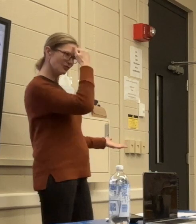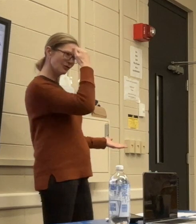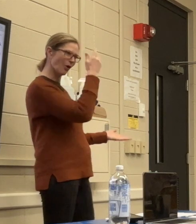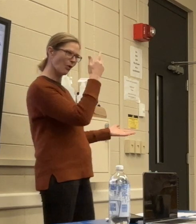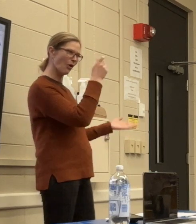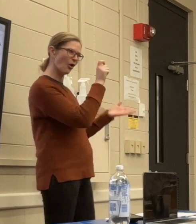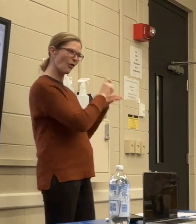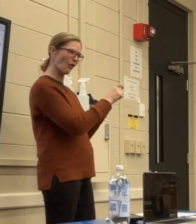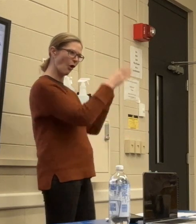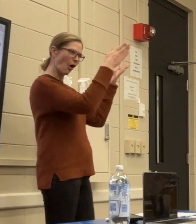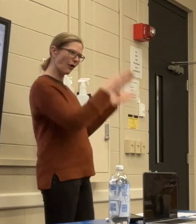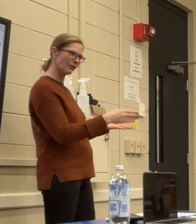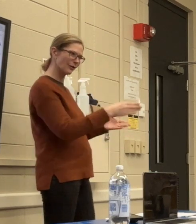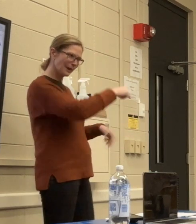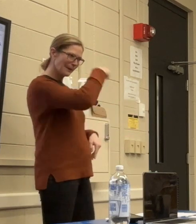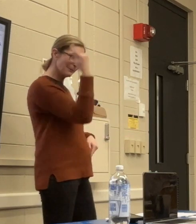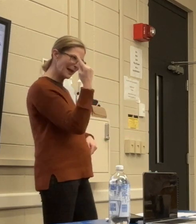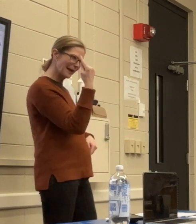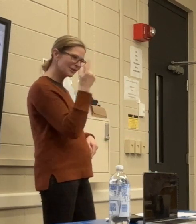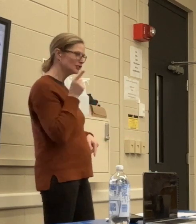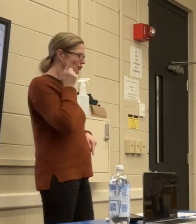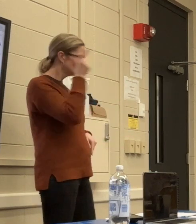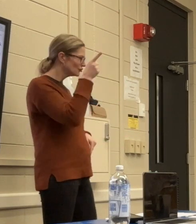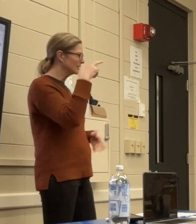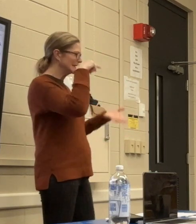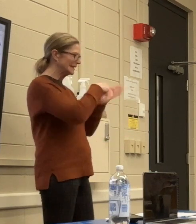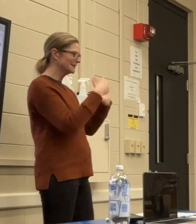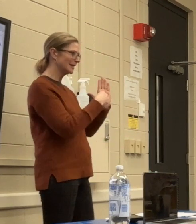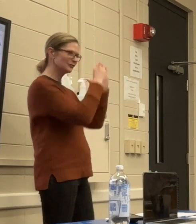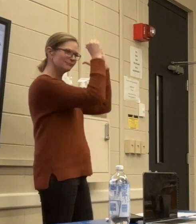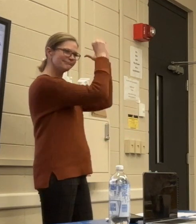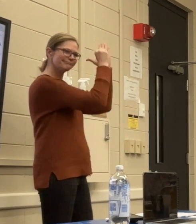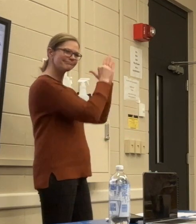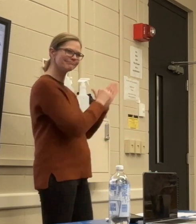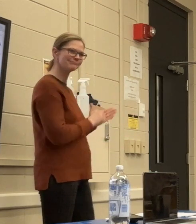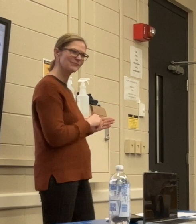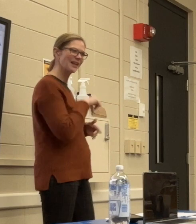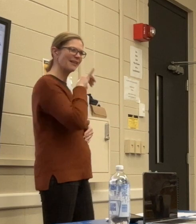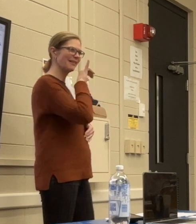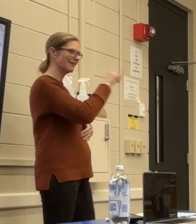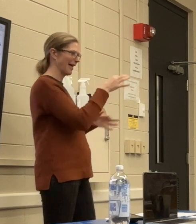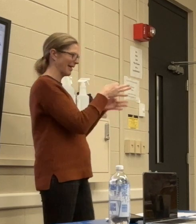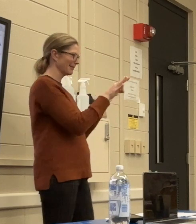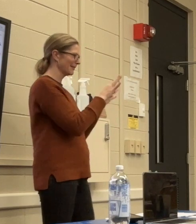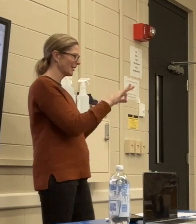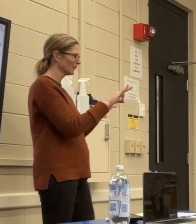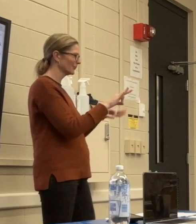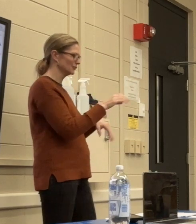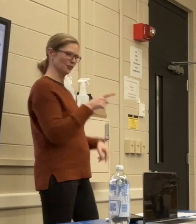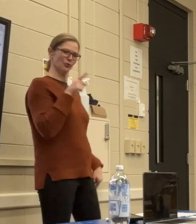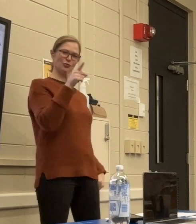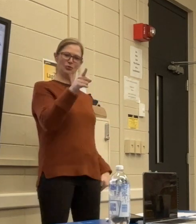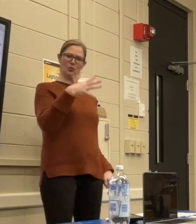But the people in the show who are people of color wanted to keep it in there. That language is